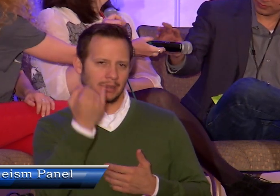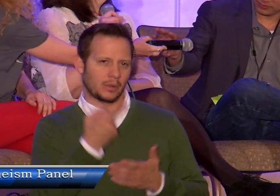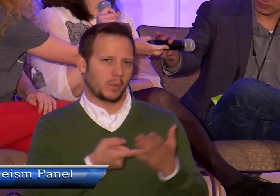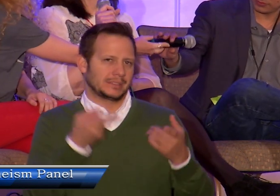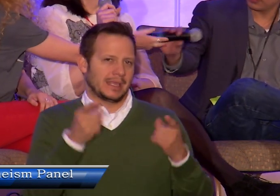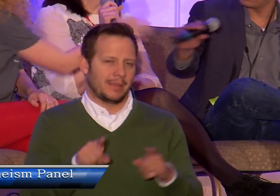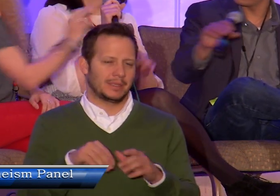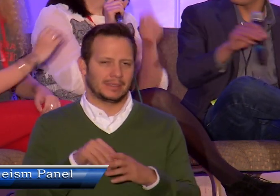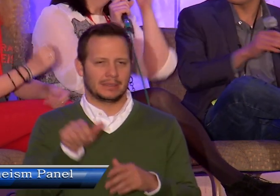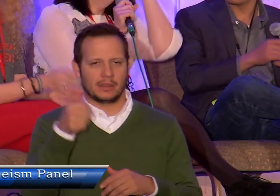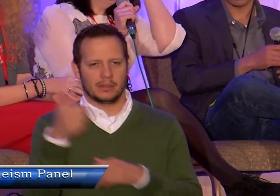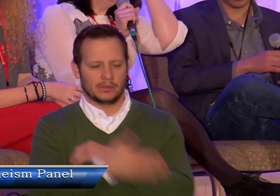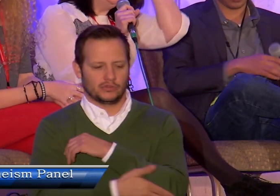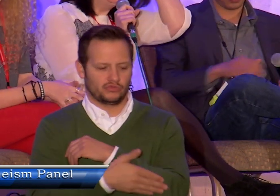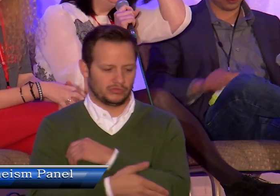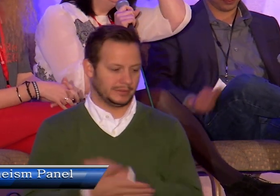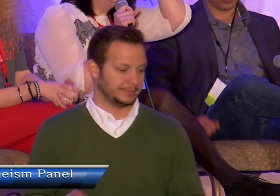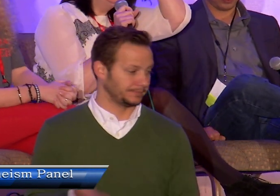Oh, yes.